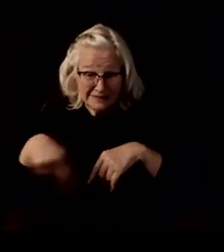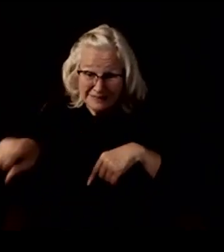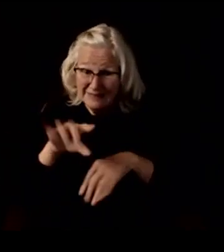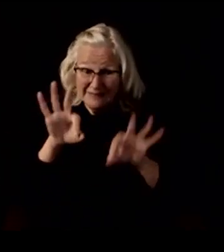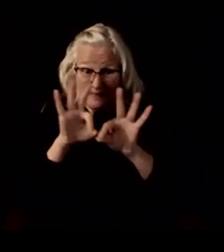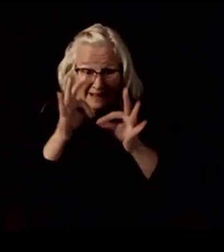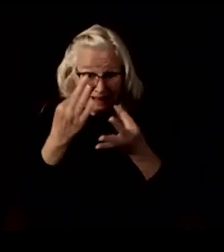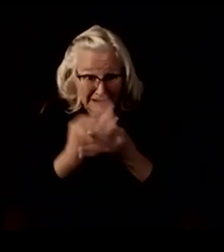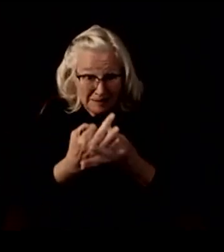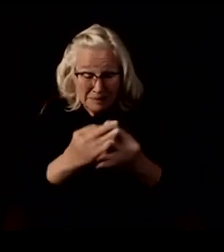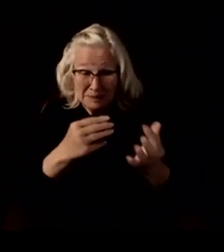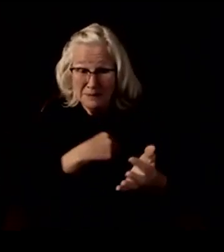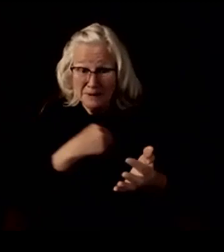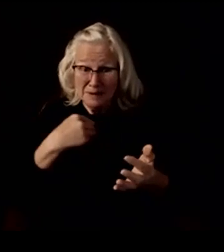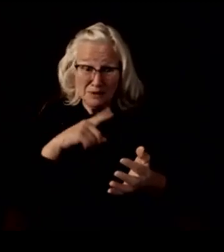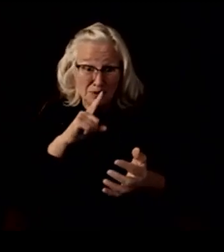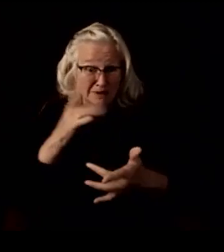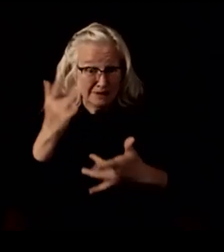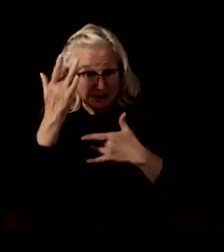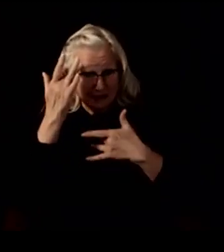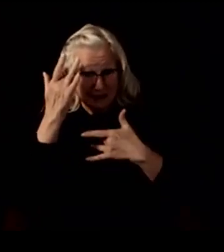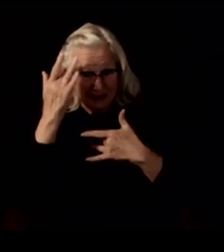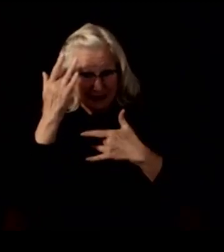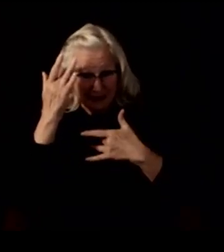we can do it. I also want to